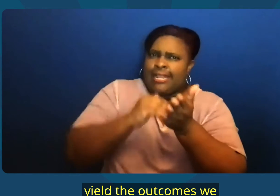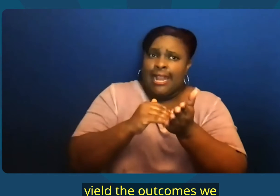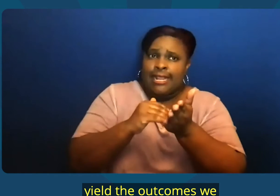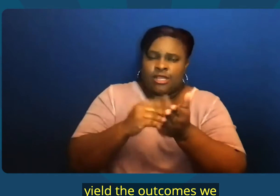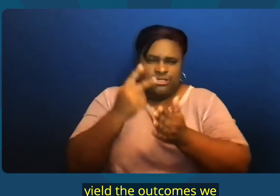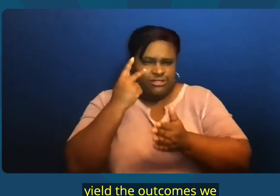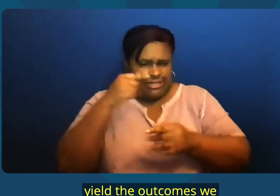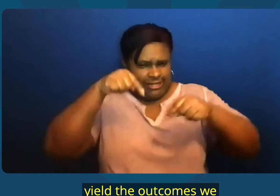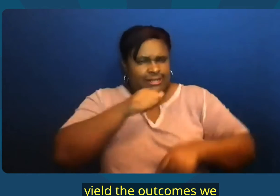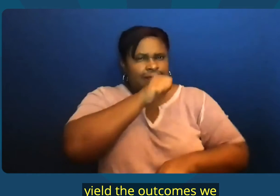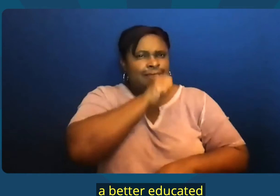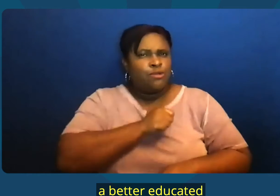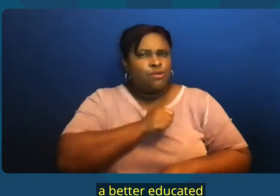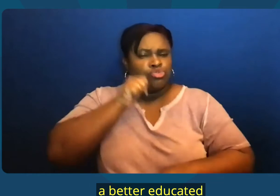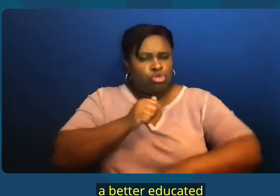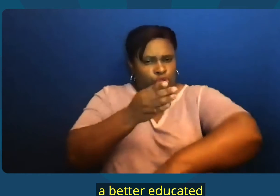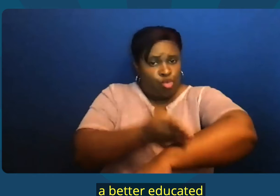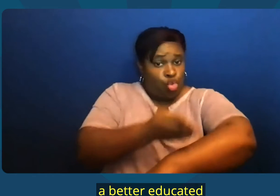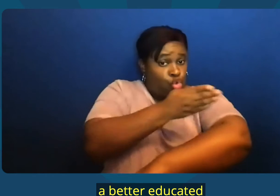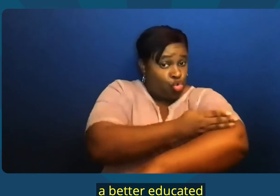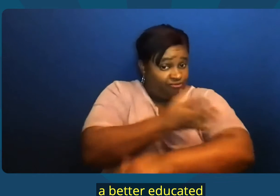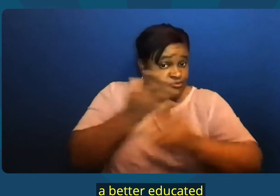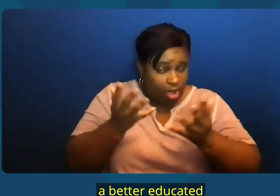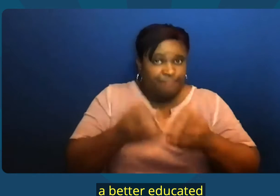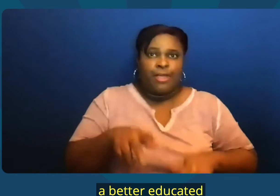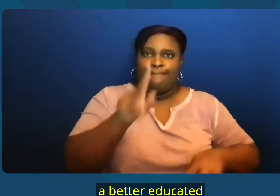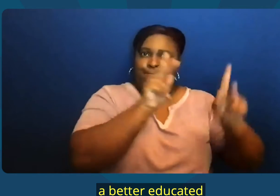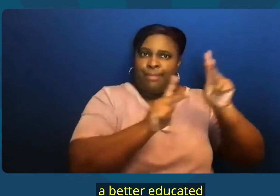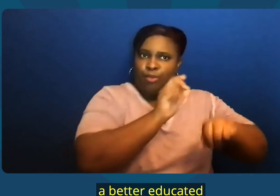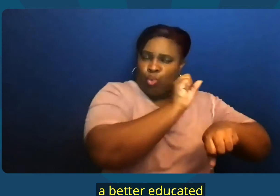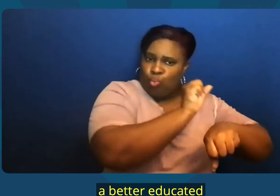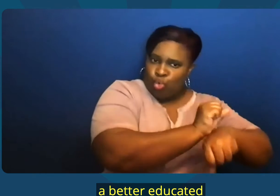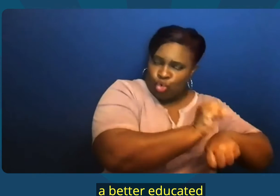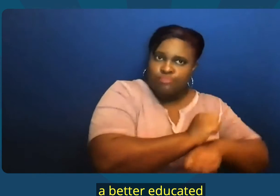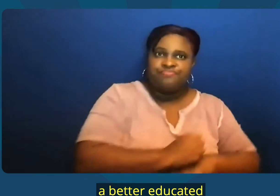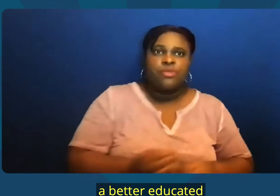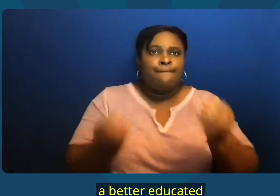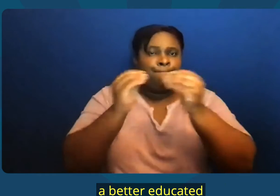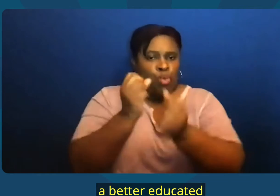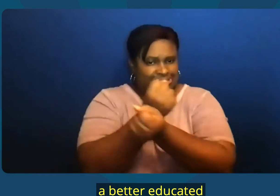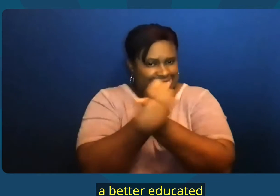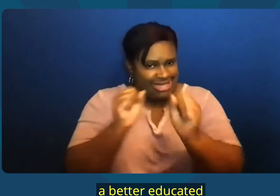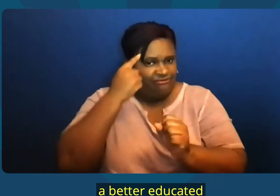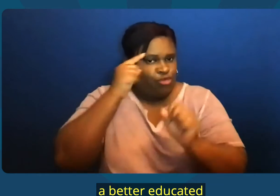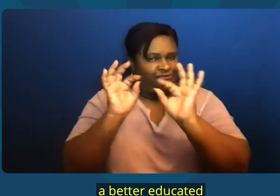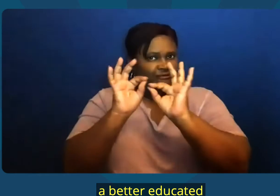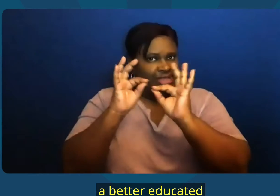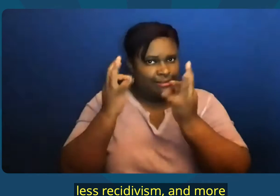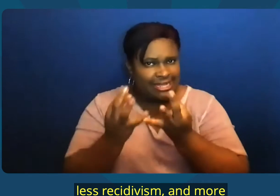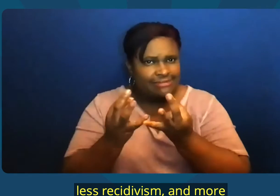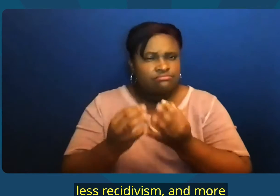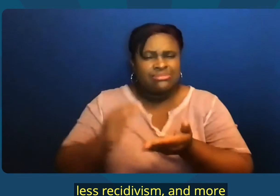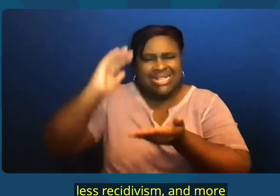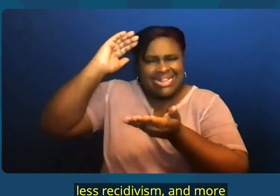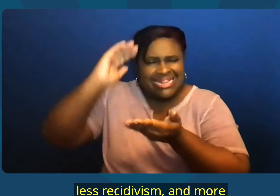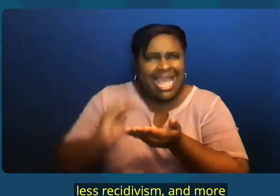Arizona: a better educated workforce, safer families,